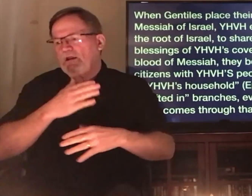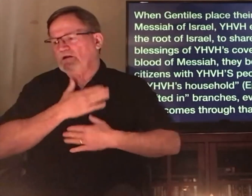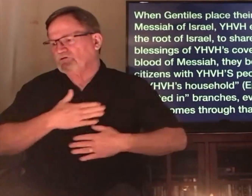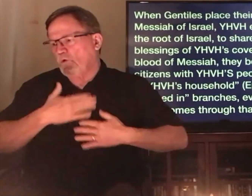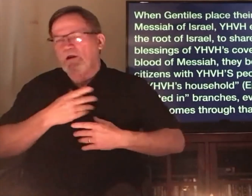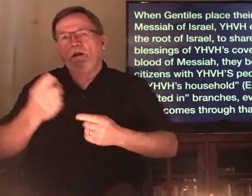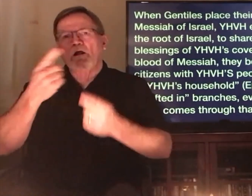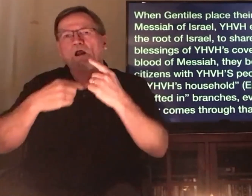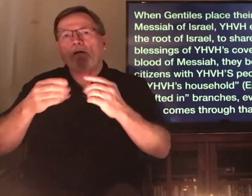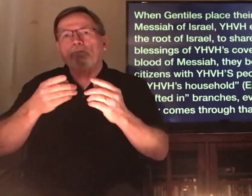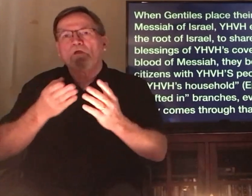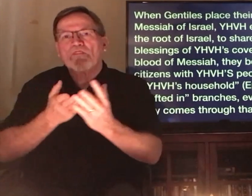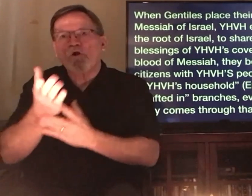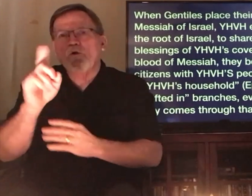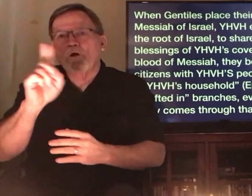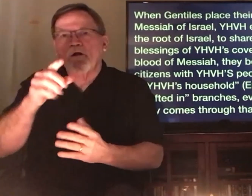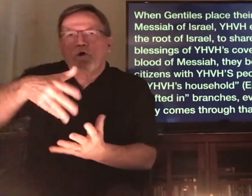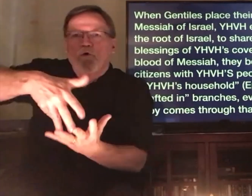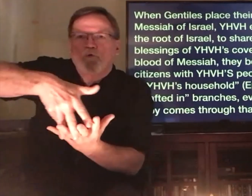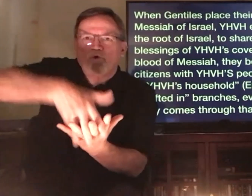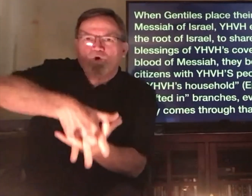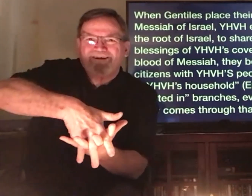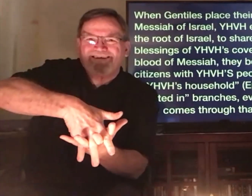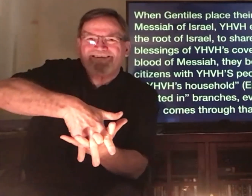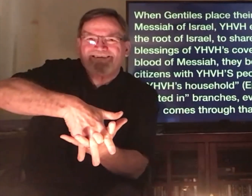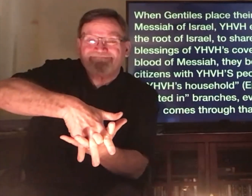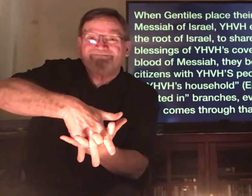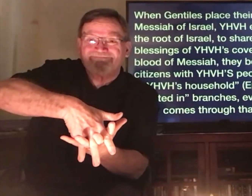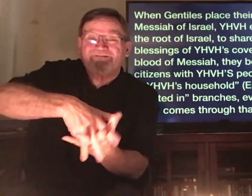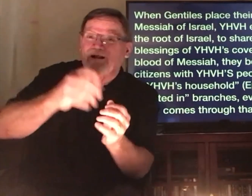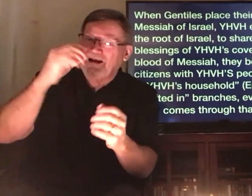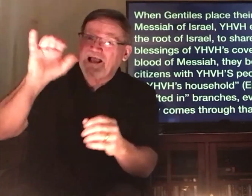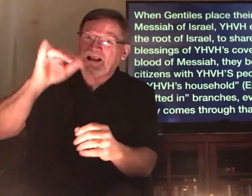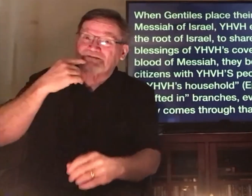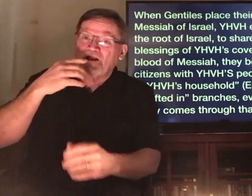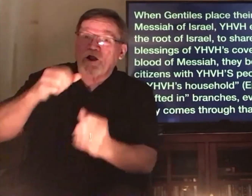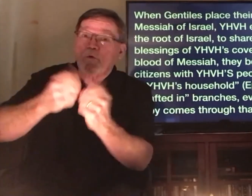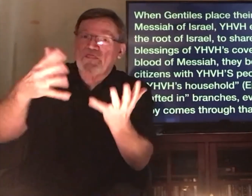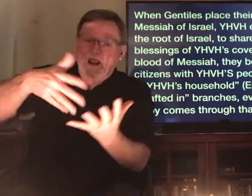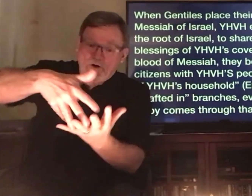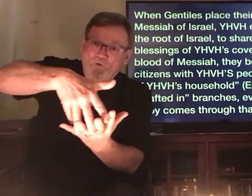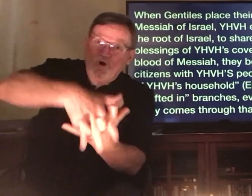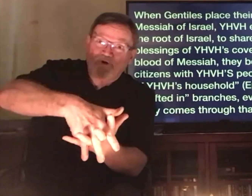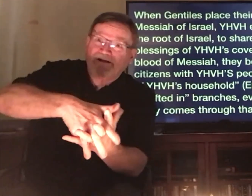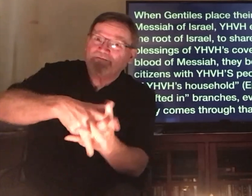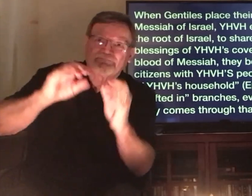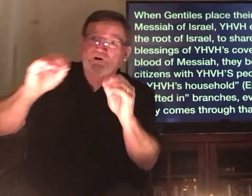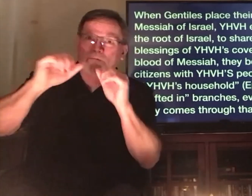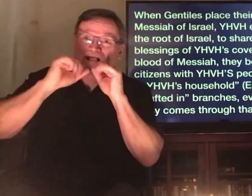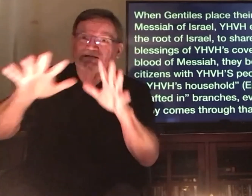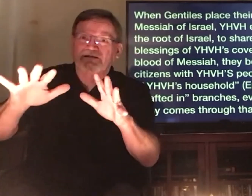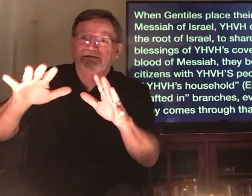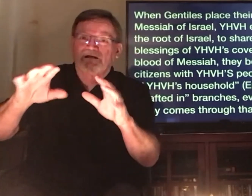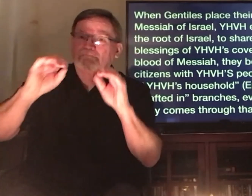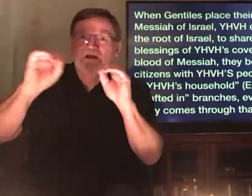branch represent Gentile church or believers. Okay. Before, wild olive